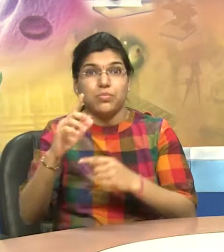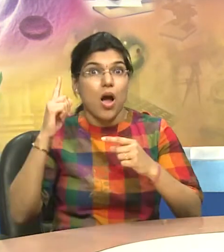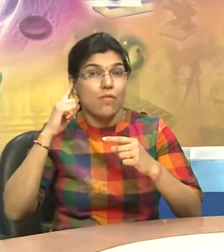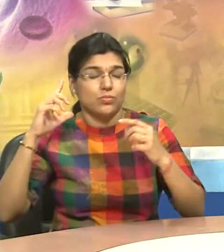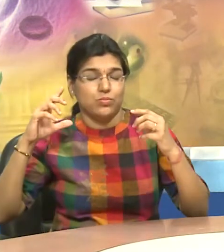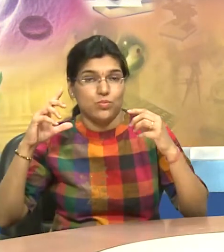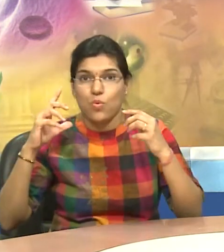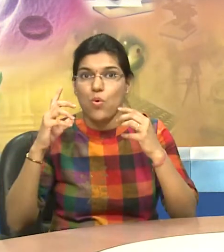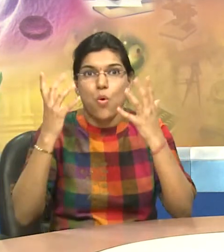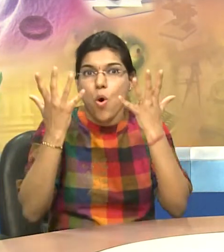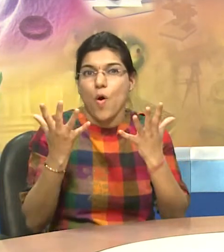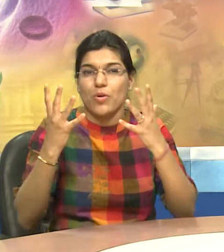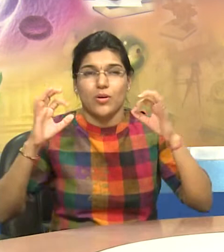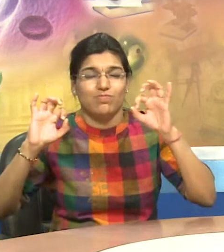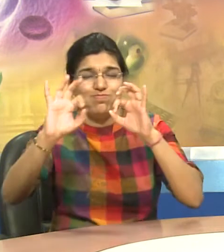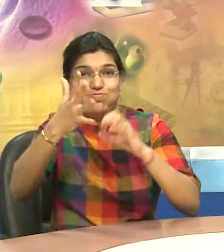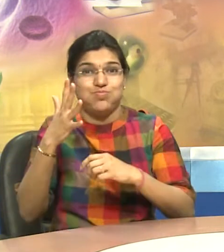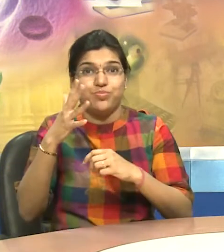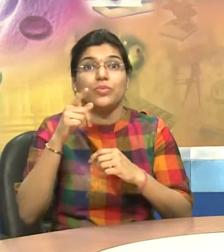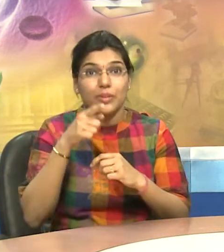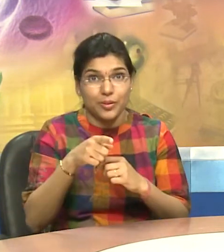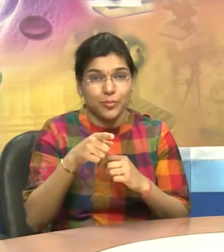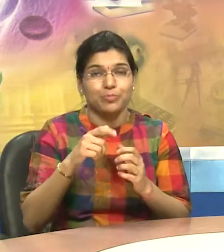very noisy.